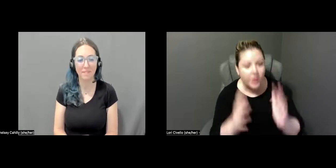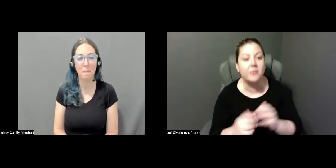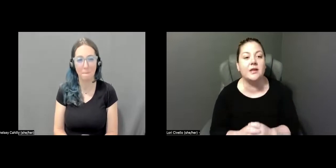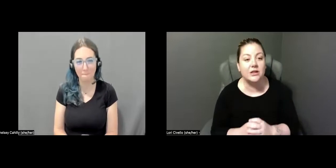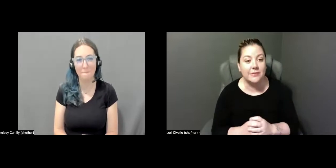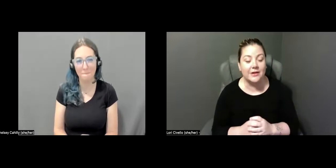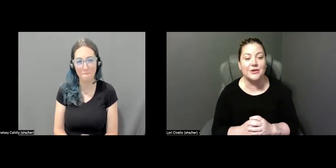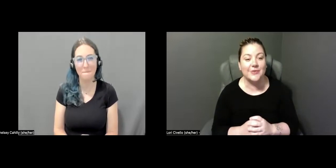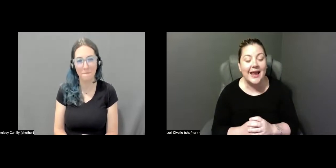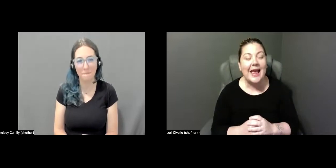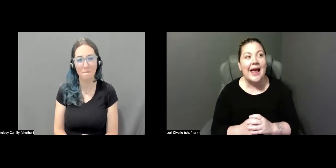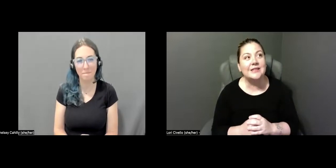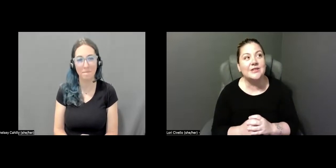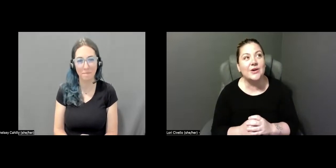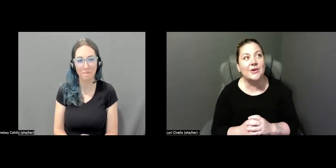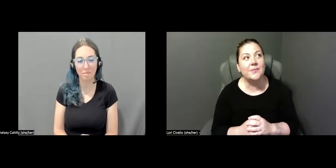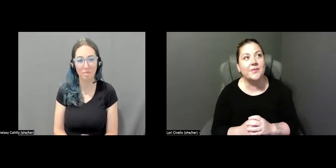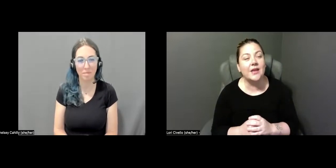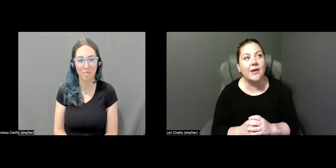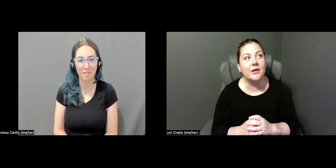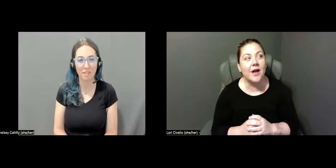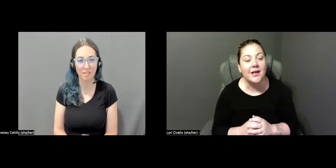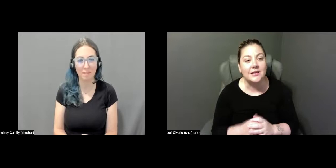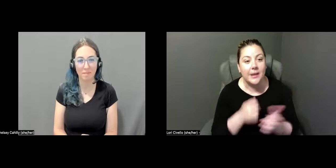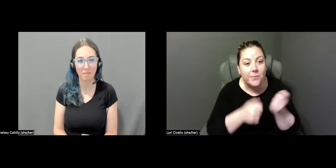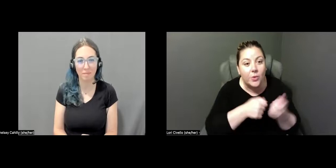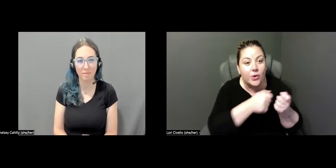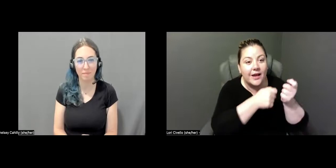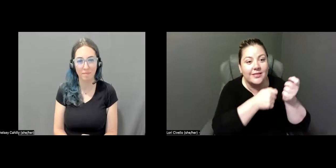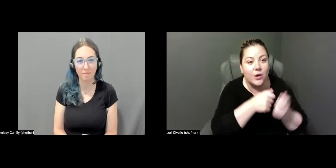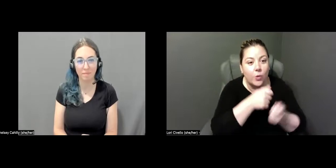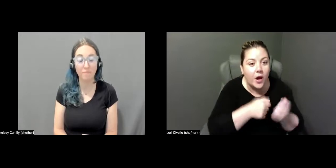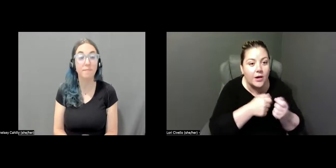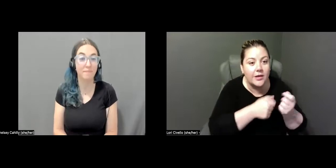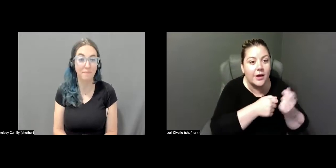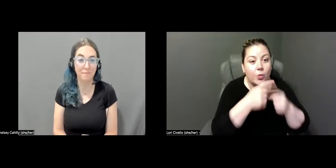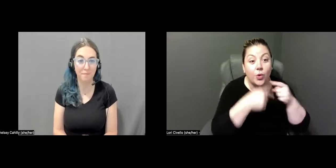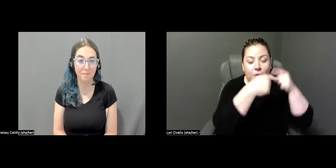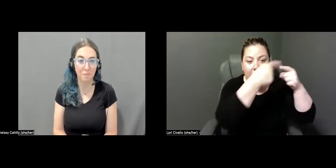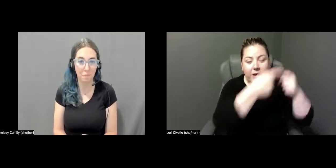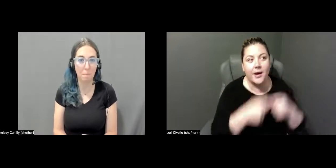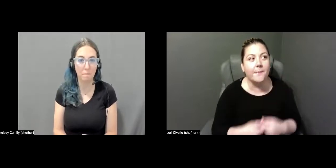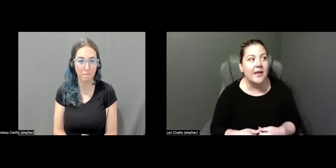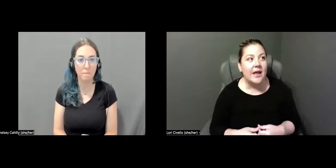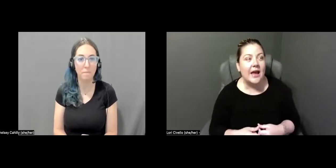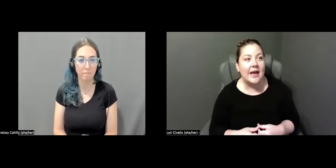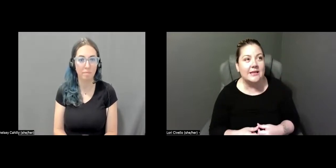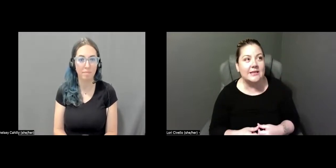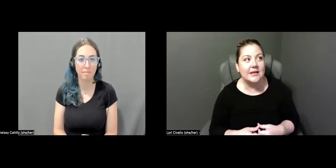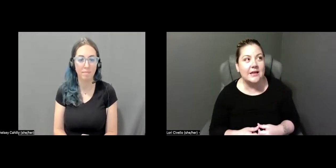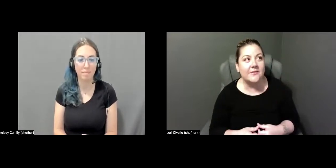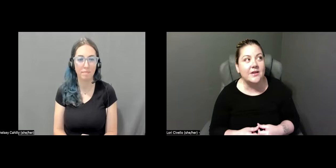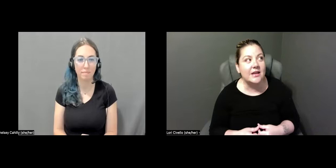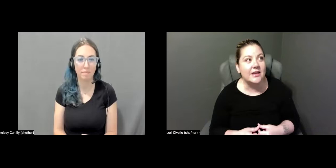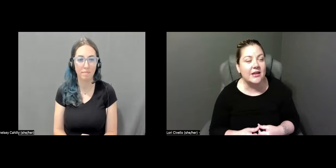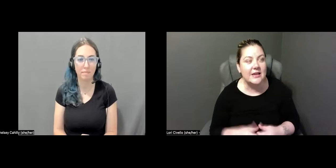I want to be the kitchen manager, right? And so I would constantly get bored and like want to like work my way up. And